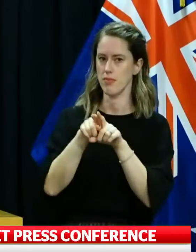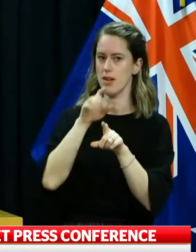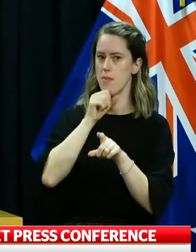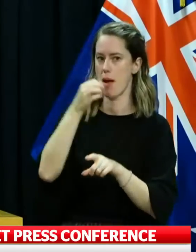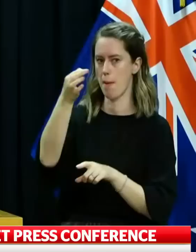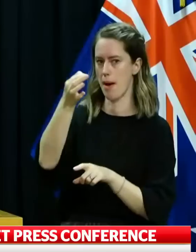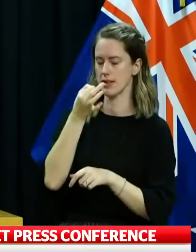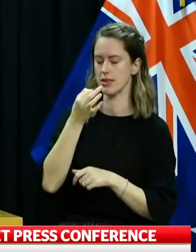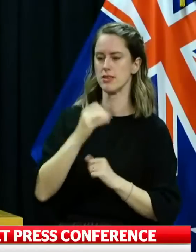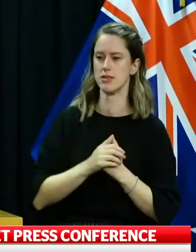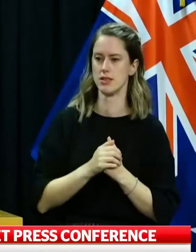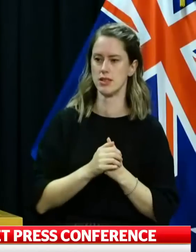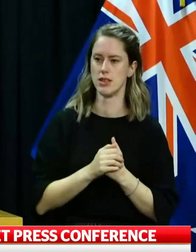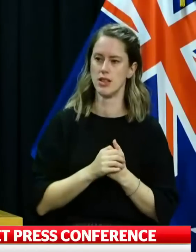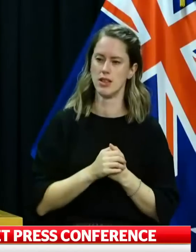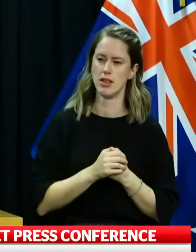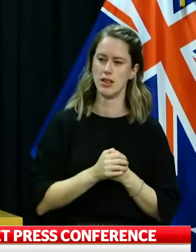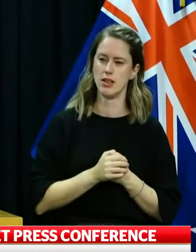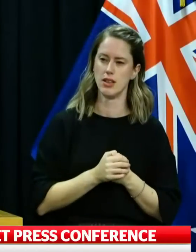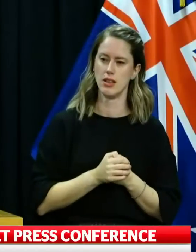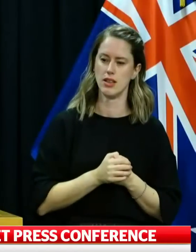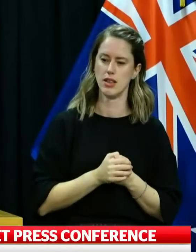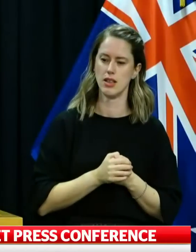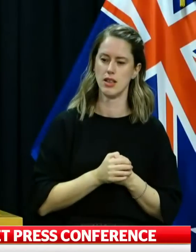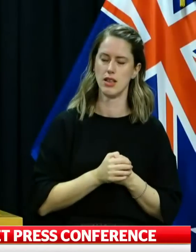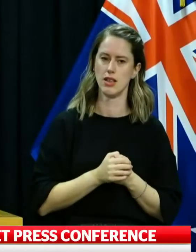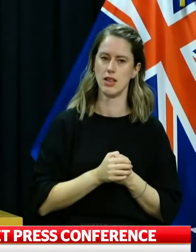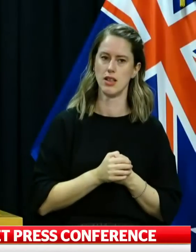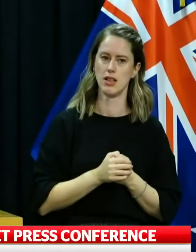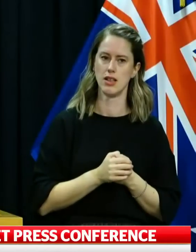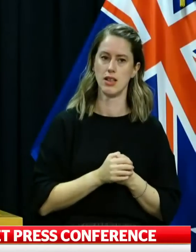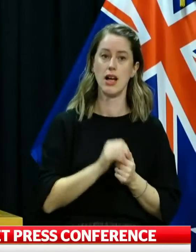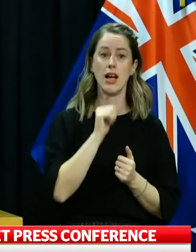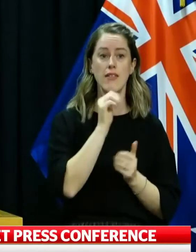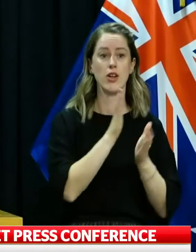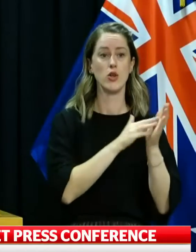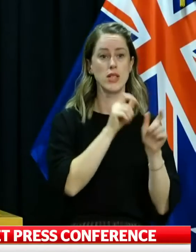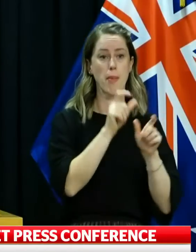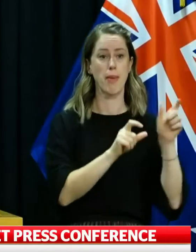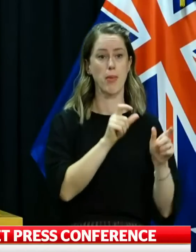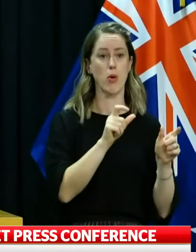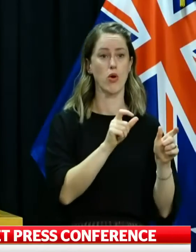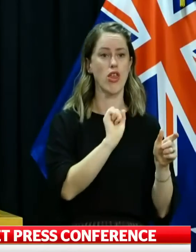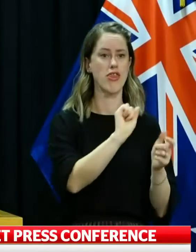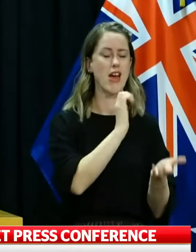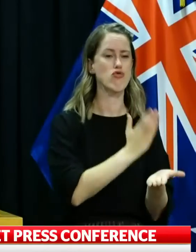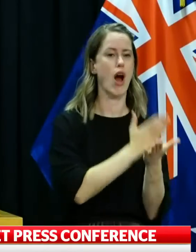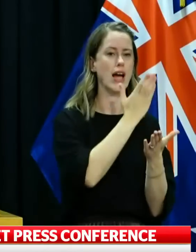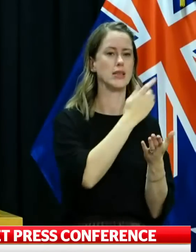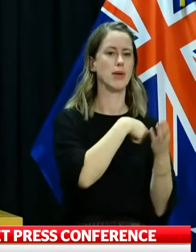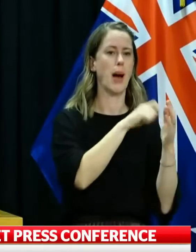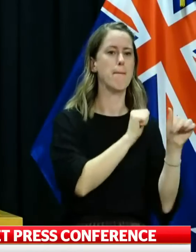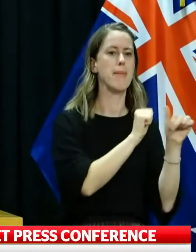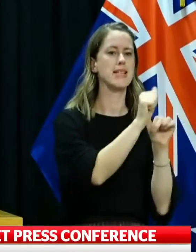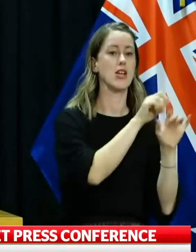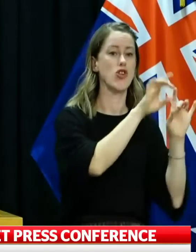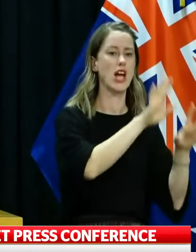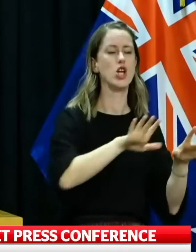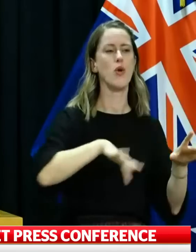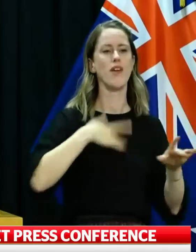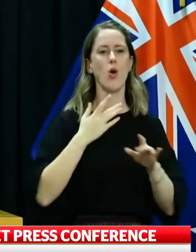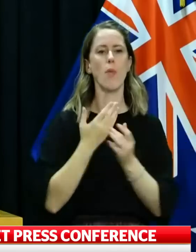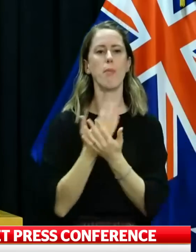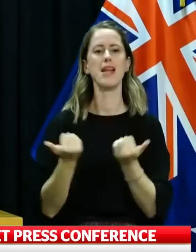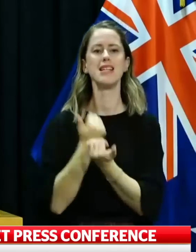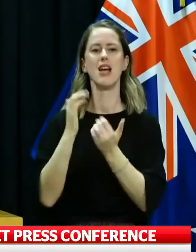any conflict in the sense that if New Zealanders have greater rights in Australia, that may exacerbate the likelihood of brain drain